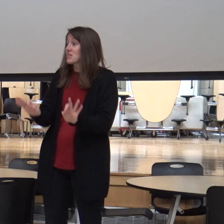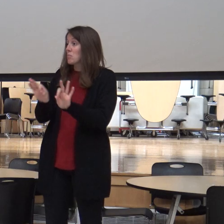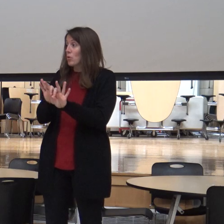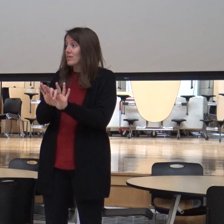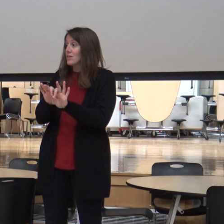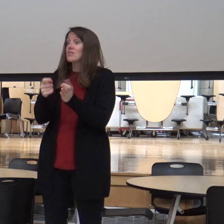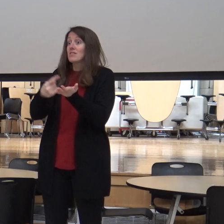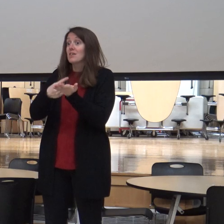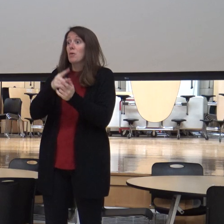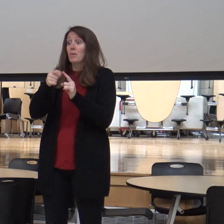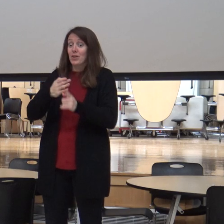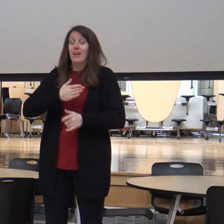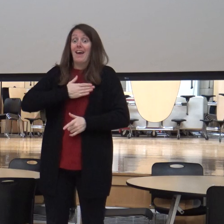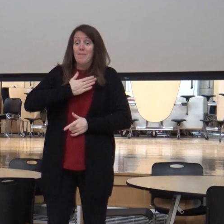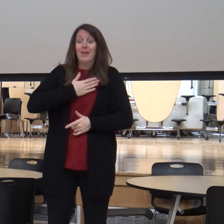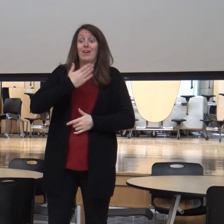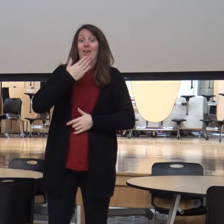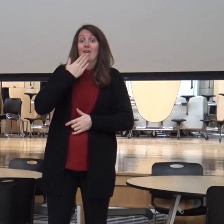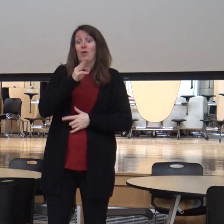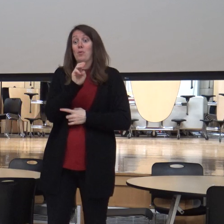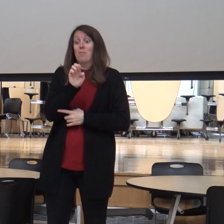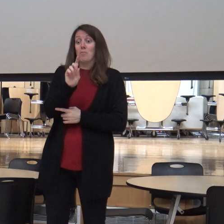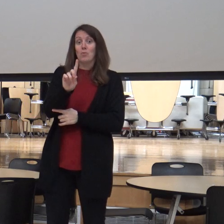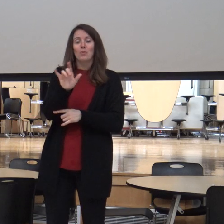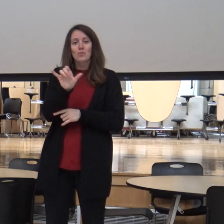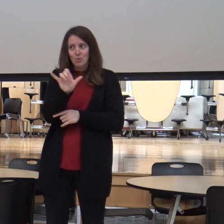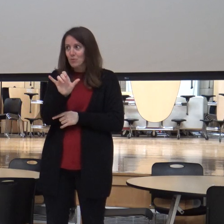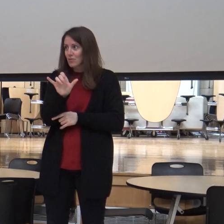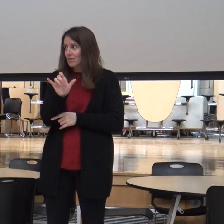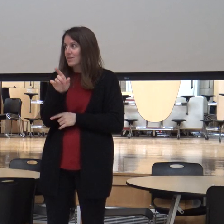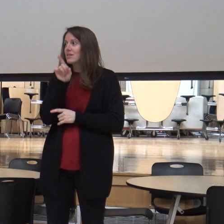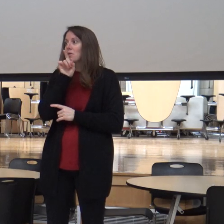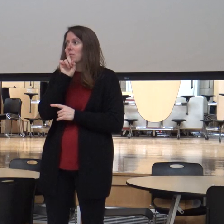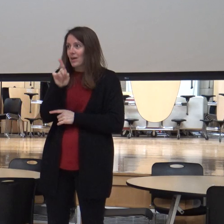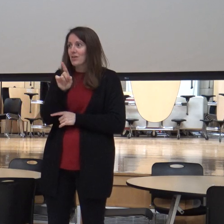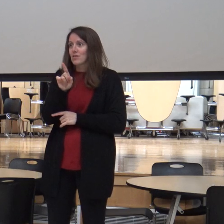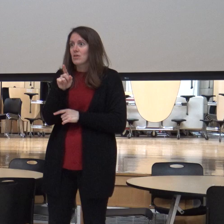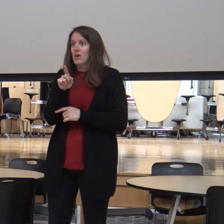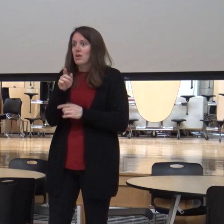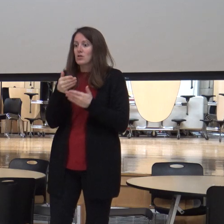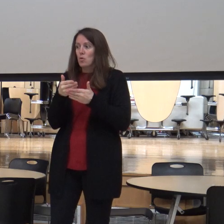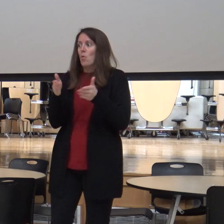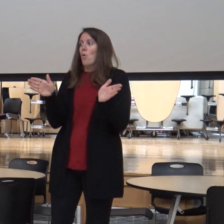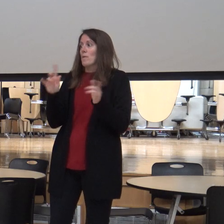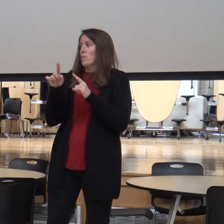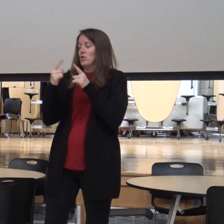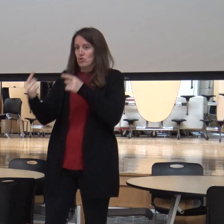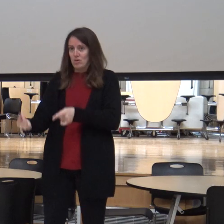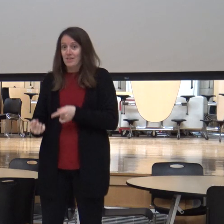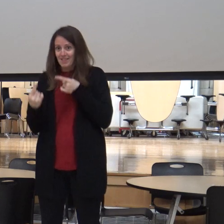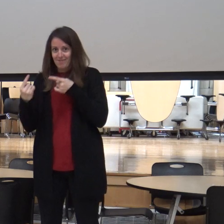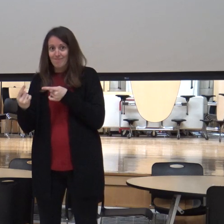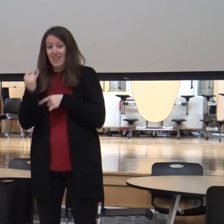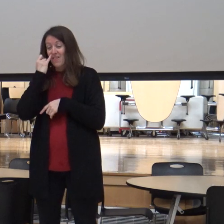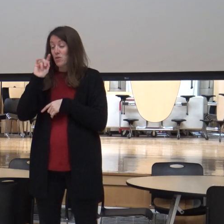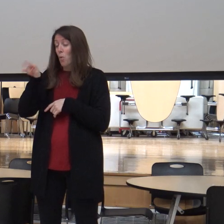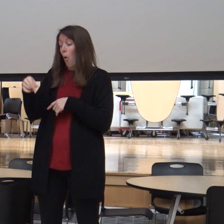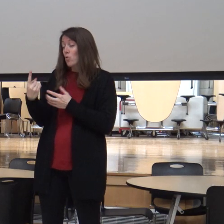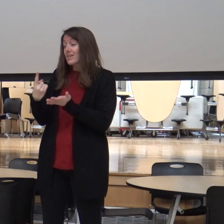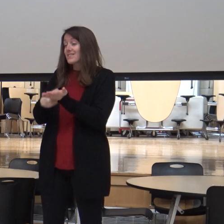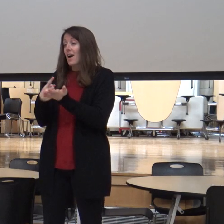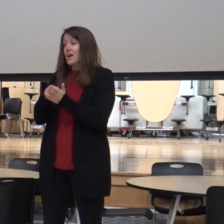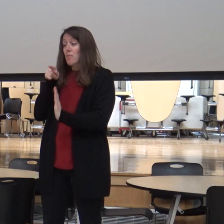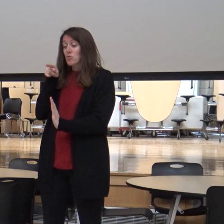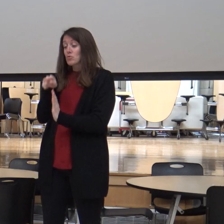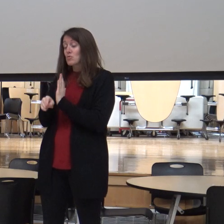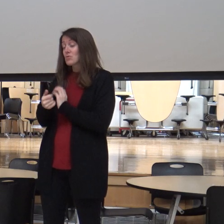as well, to keep those conversations going when they're struggling. If we only bring up the talk about suicide